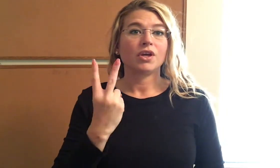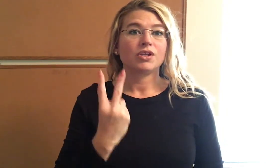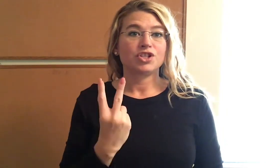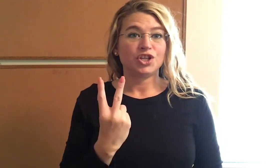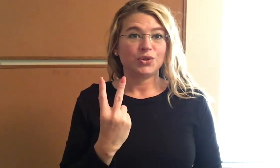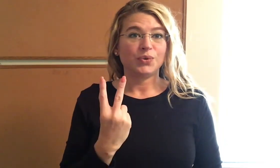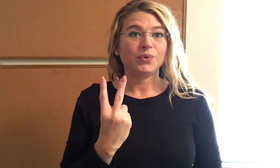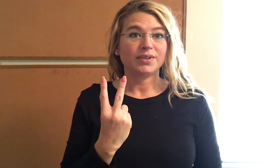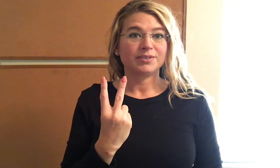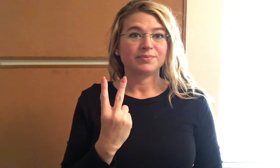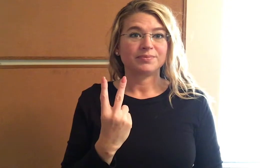2,